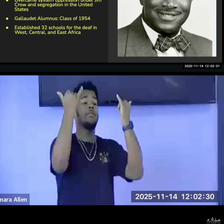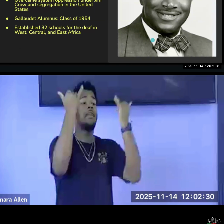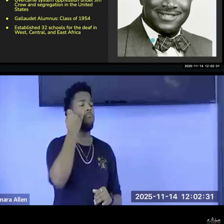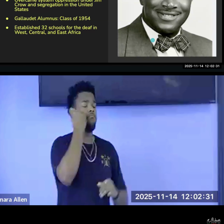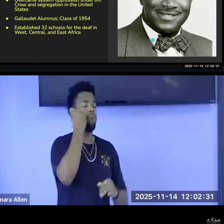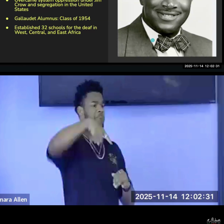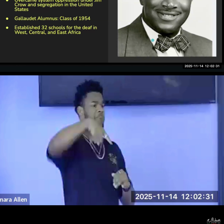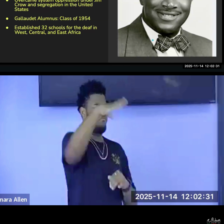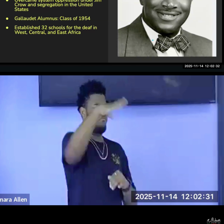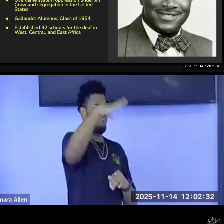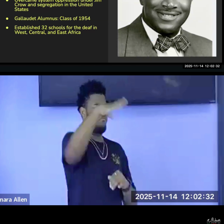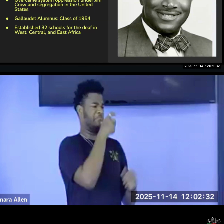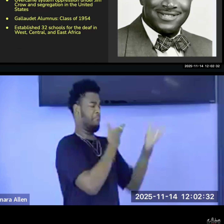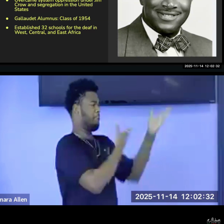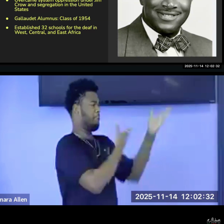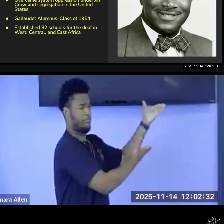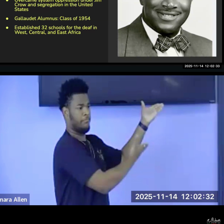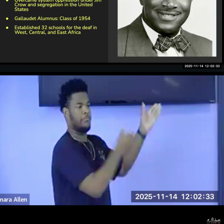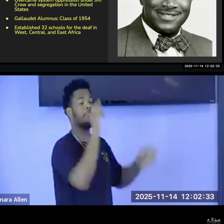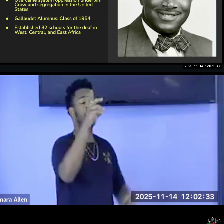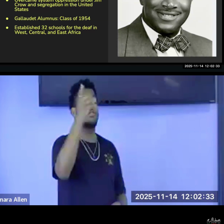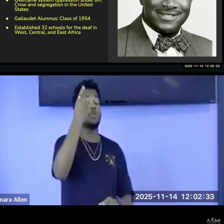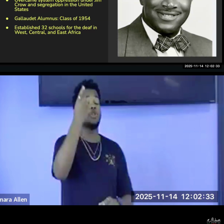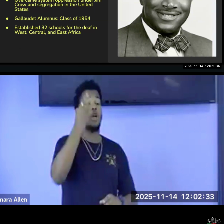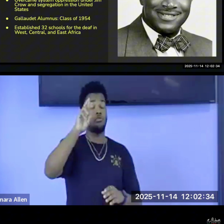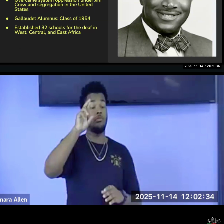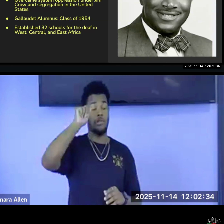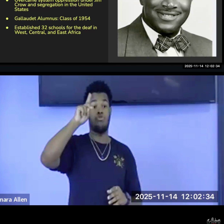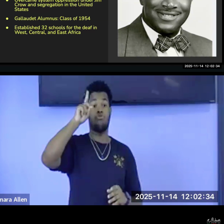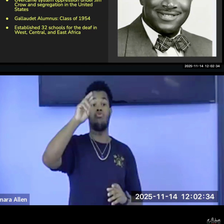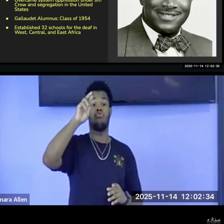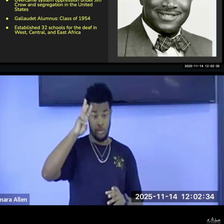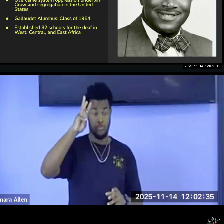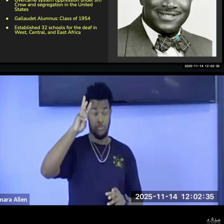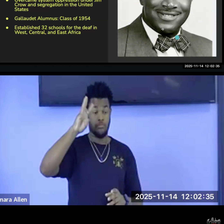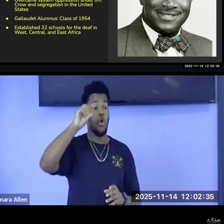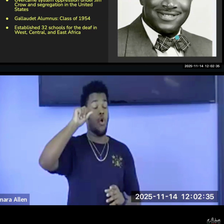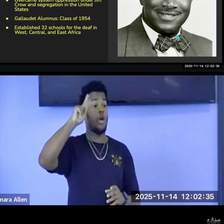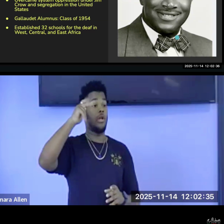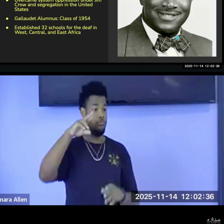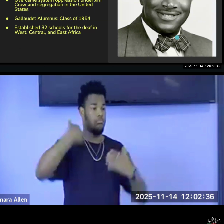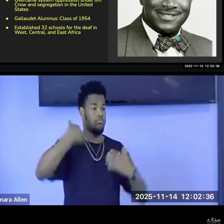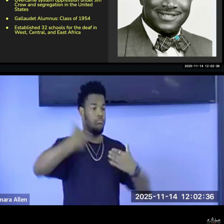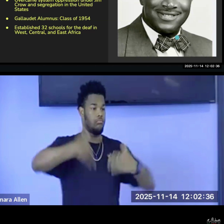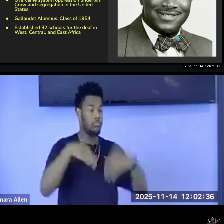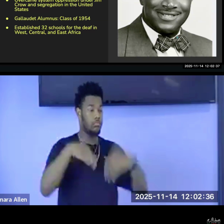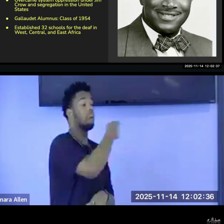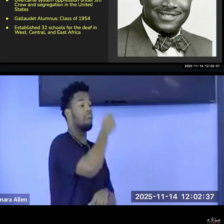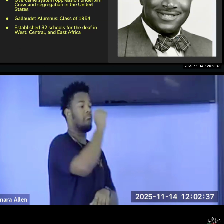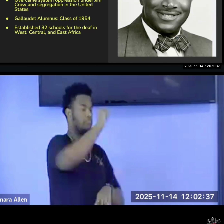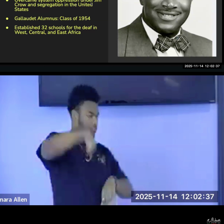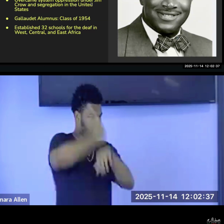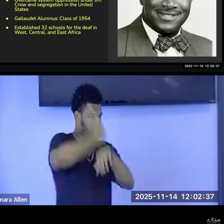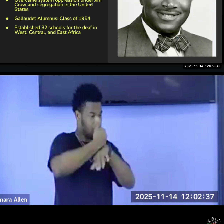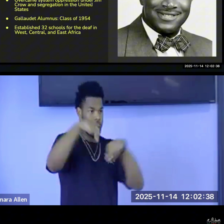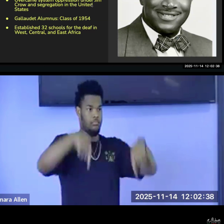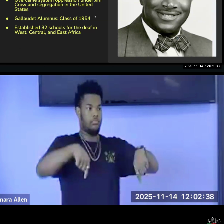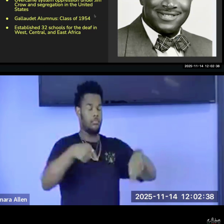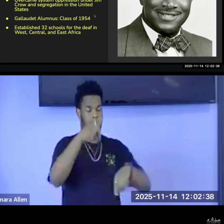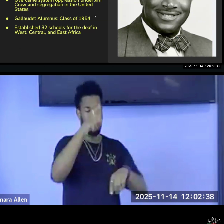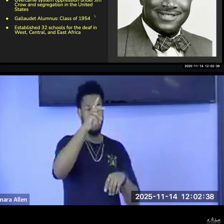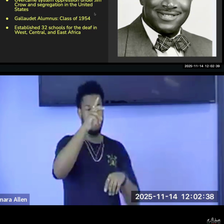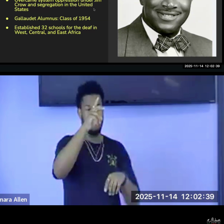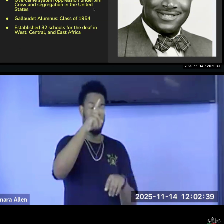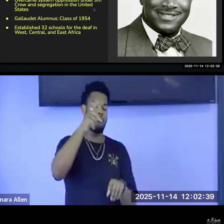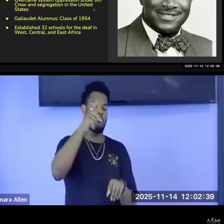and professional tone. If you don't know, Dr. Andrew J. Foster is